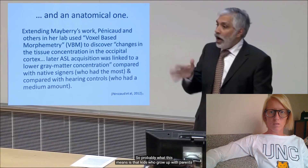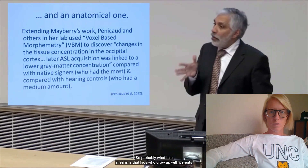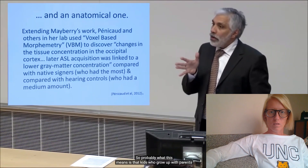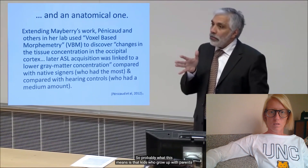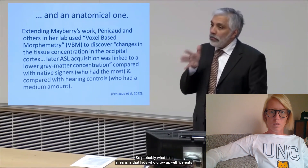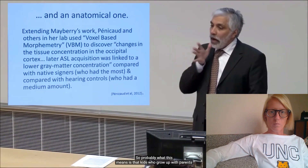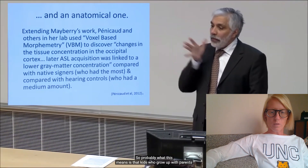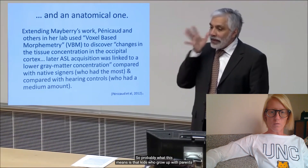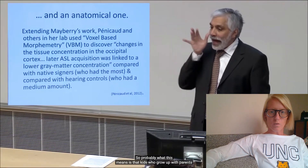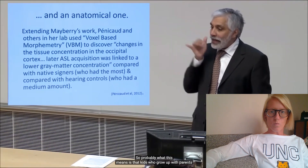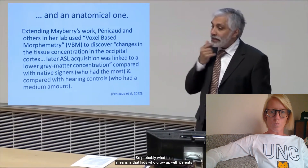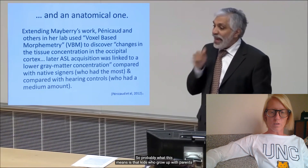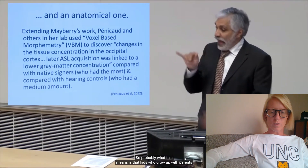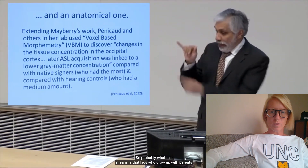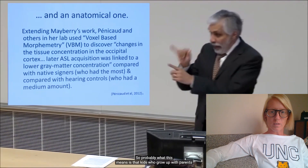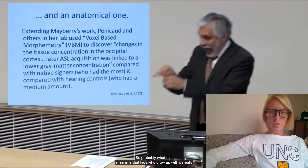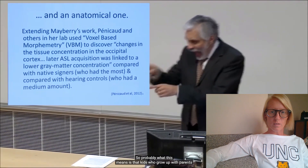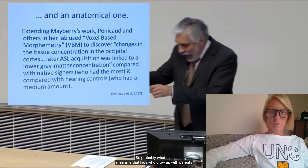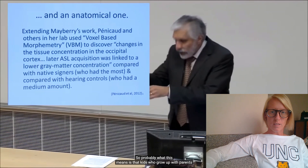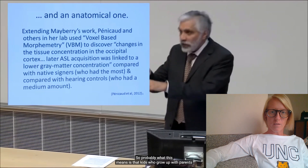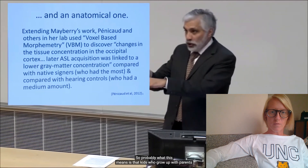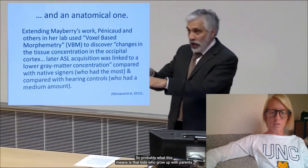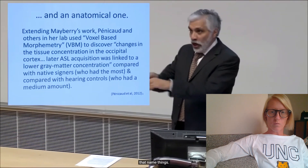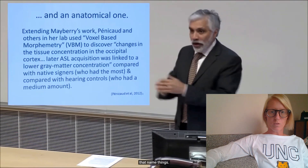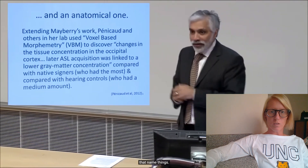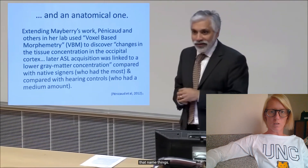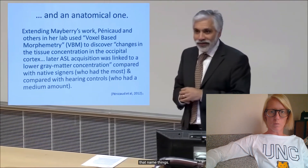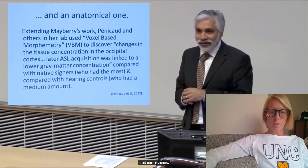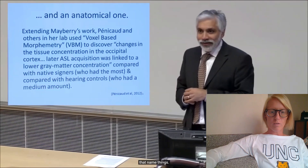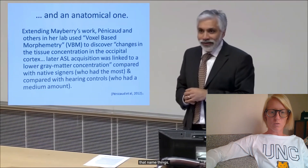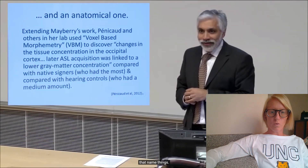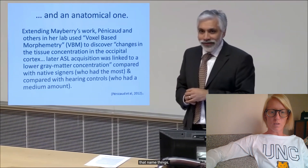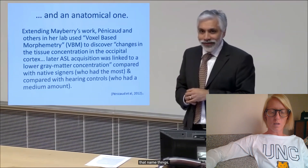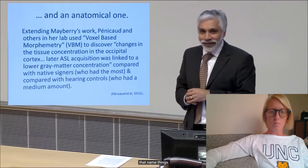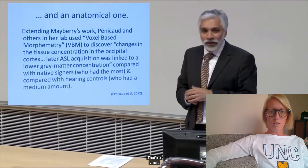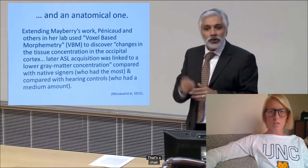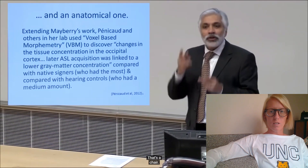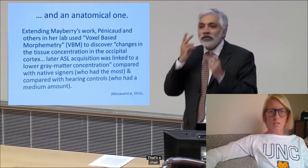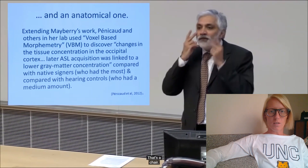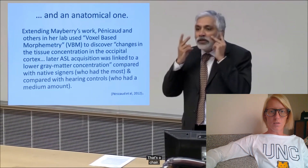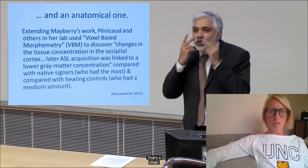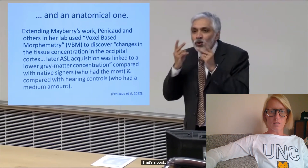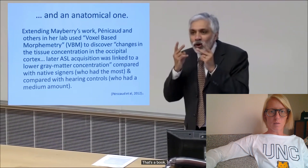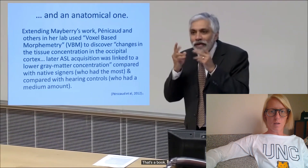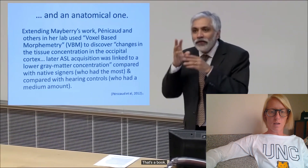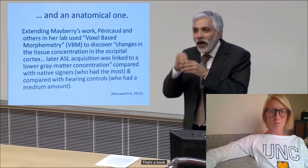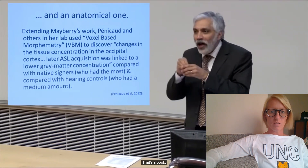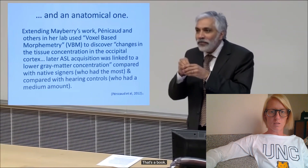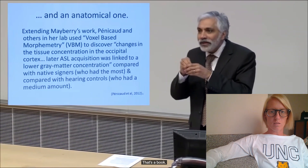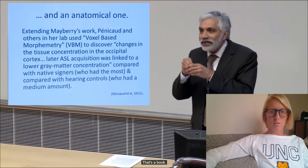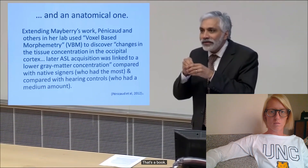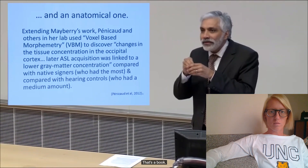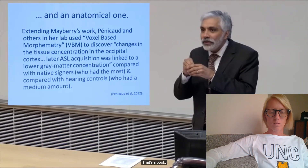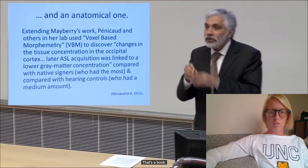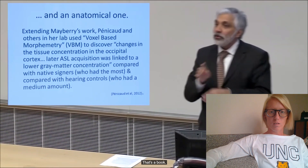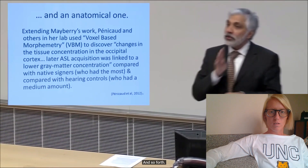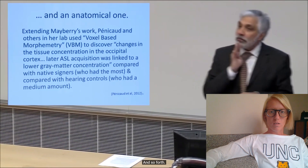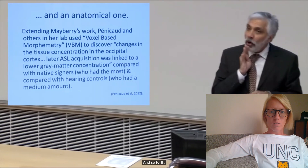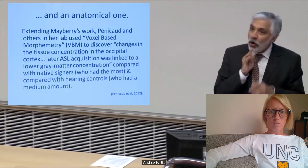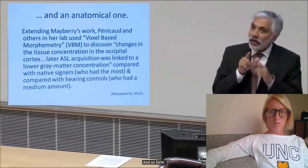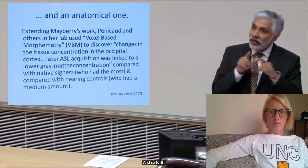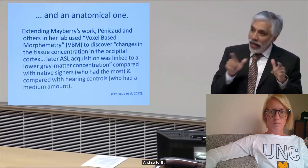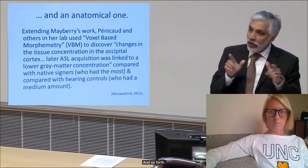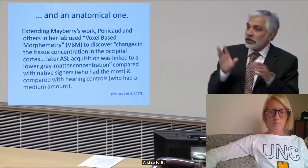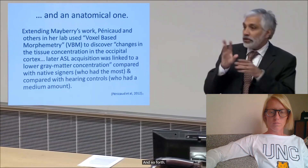means is that kids who grow If you're up born with parents that name parents things, growing up, that's a the chair, same thing happens, that's a book, and